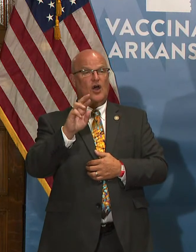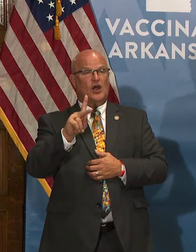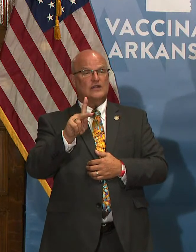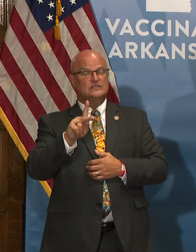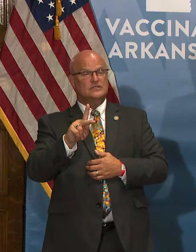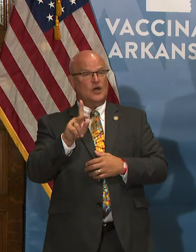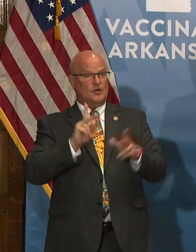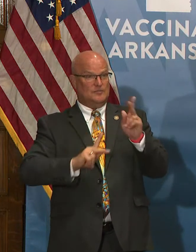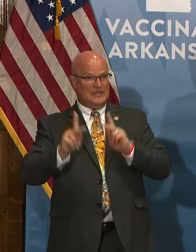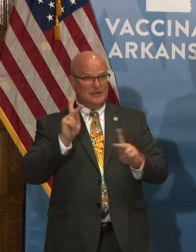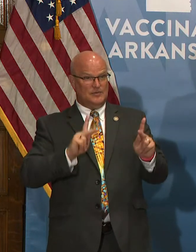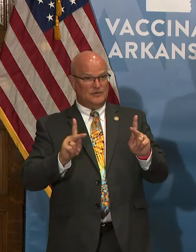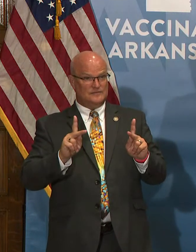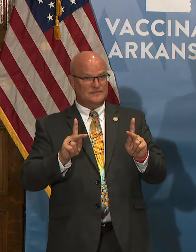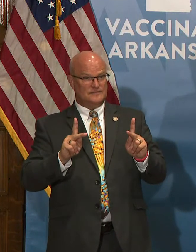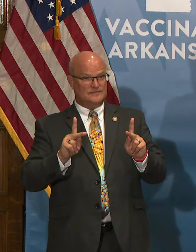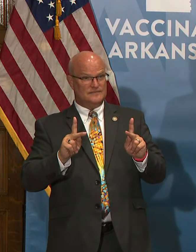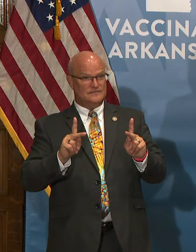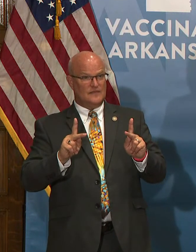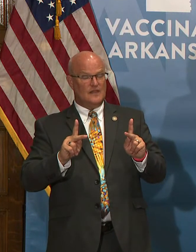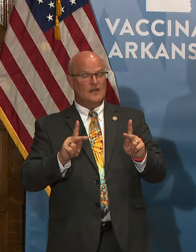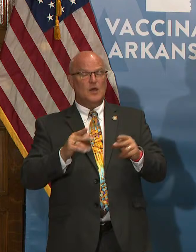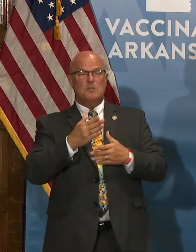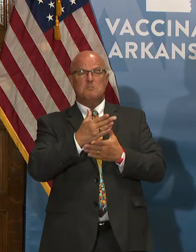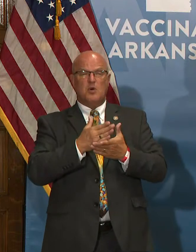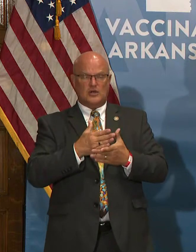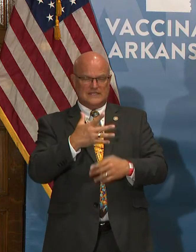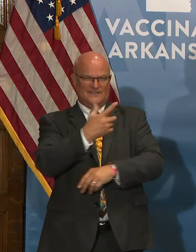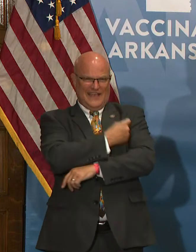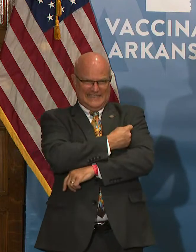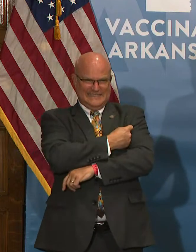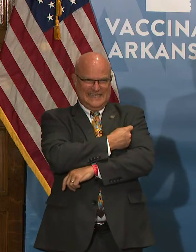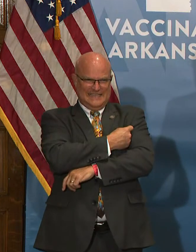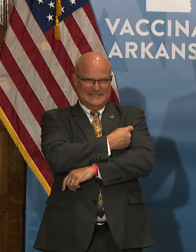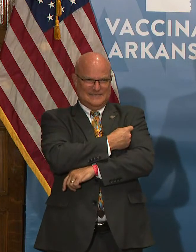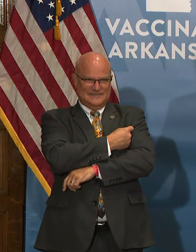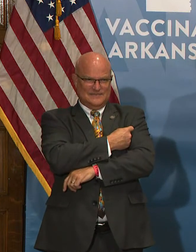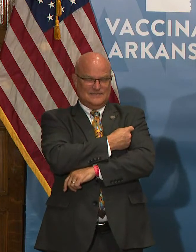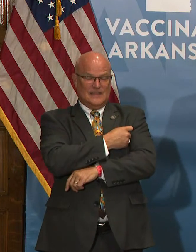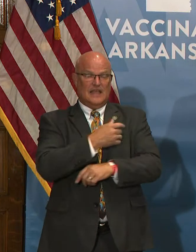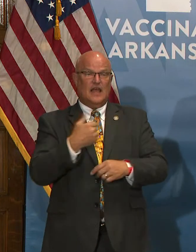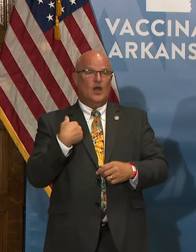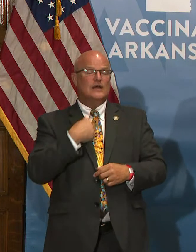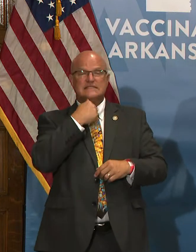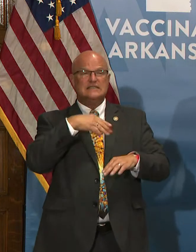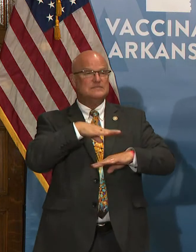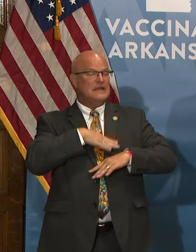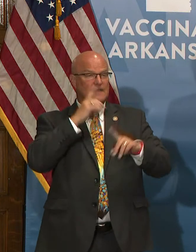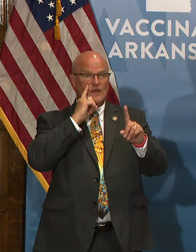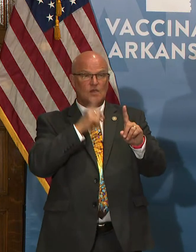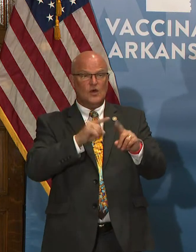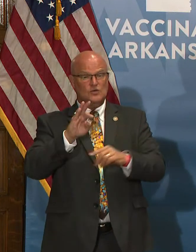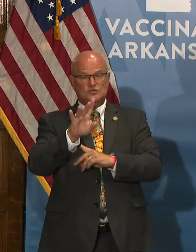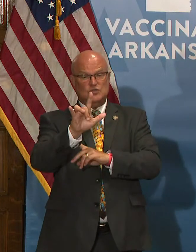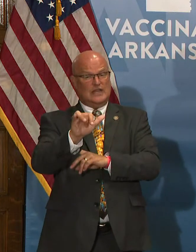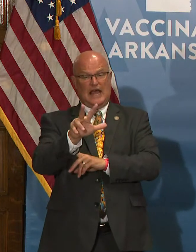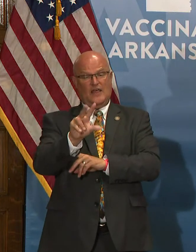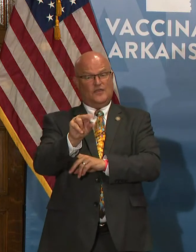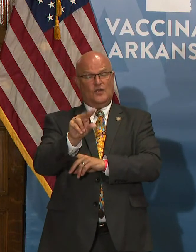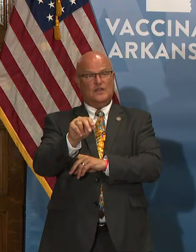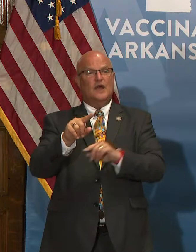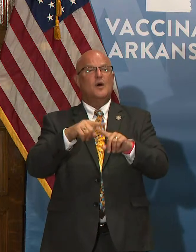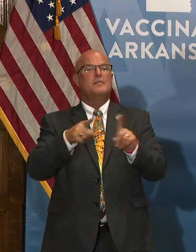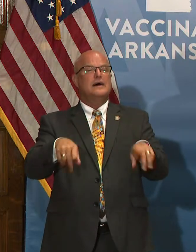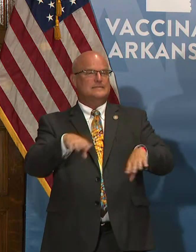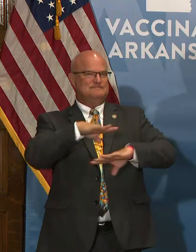Arkansas's total population at least partially vaccinated. Now, we didn't meet that goal by July 30th, but we have